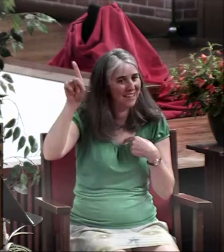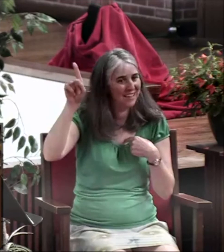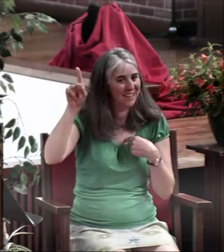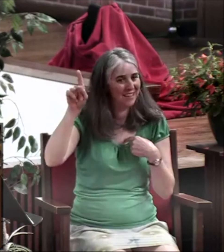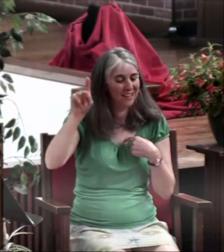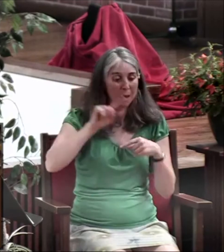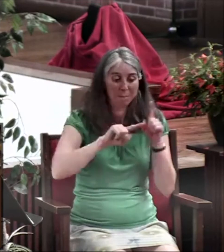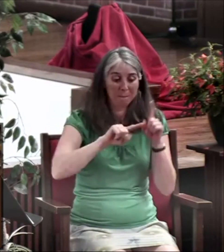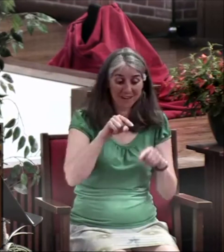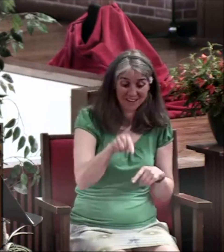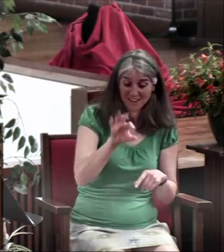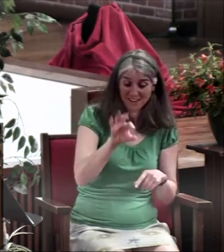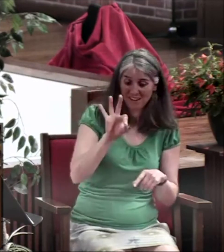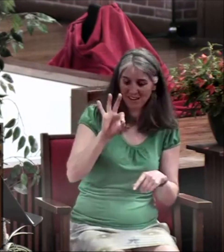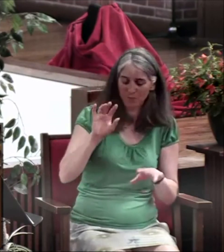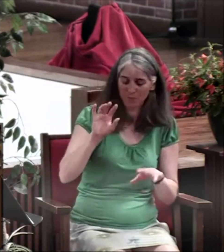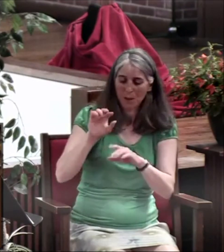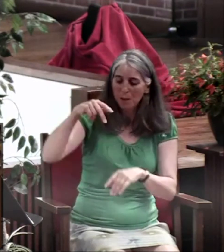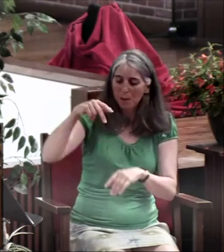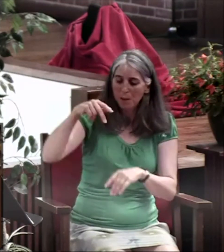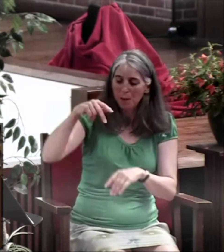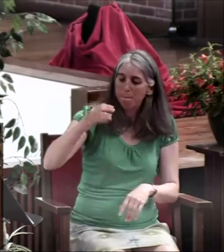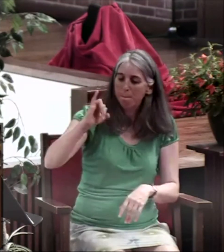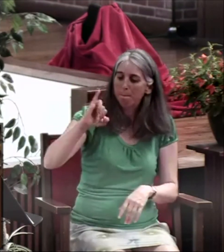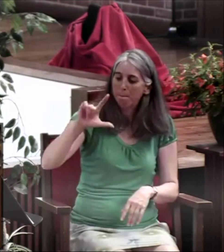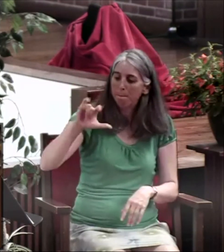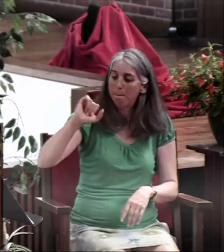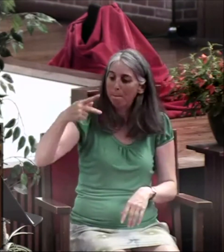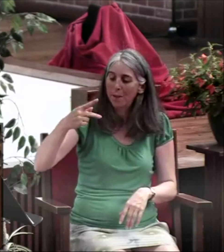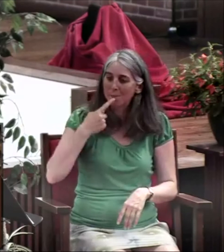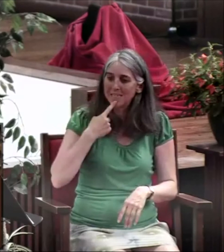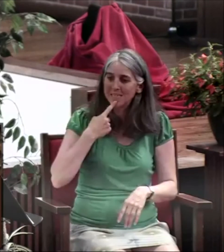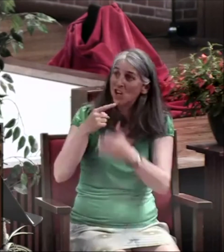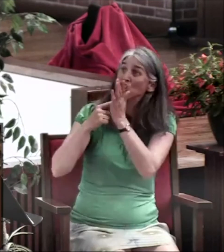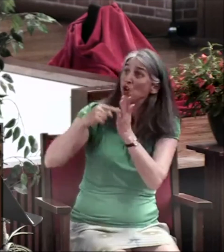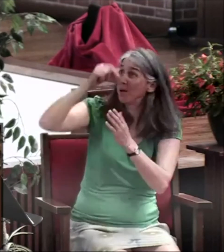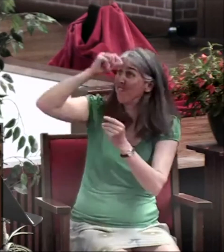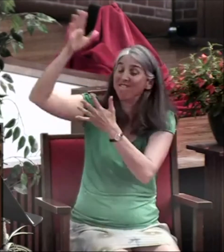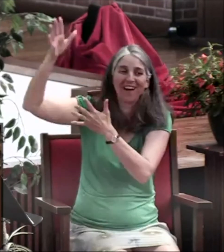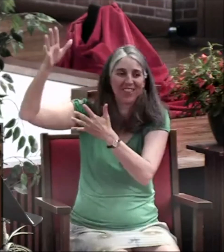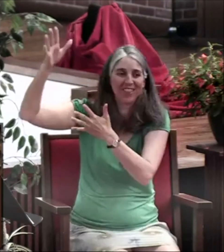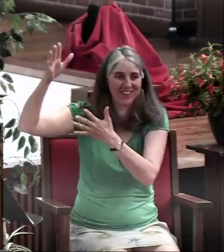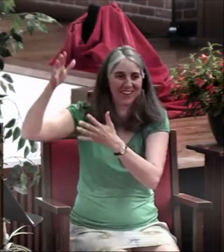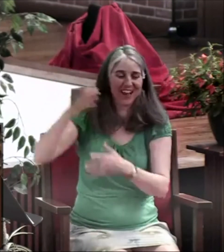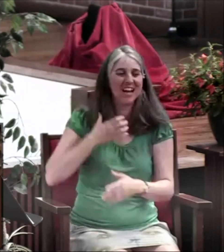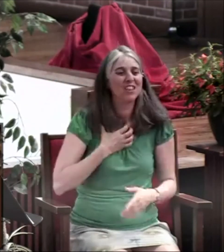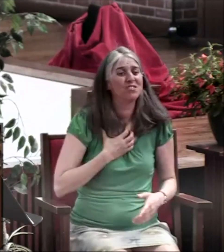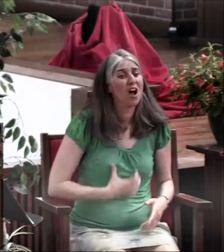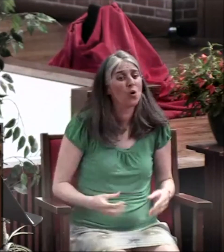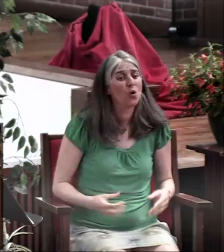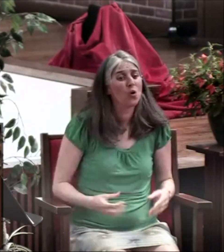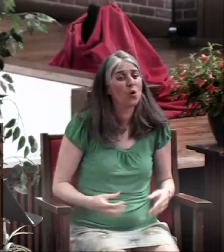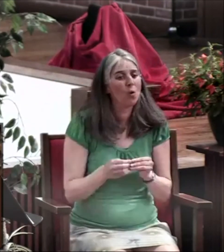But Philip says, show me the Father. M. Basil Pennington put it like this, there is a hunger that is far more acute